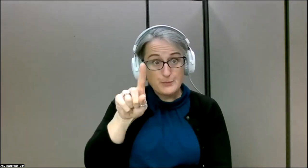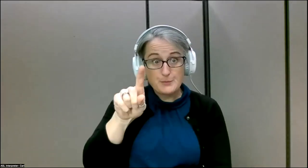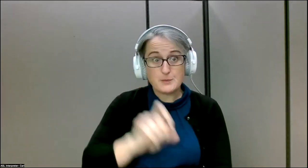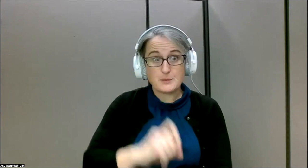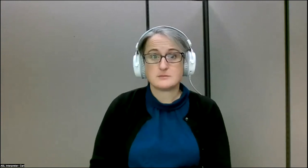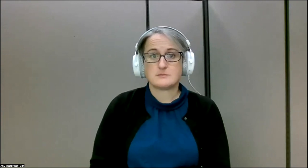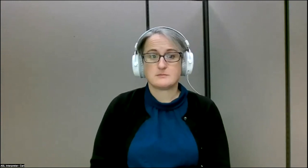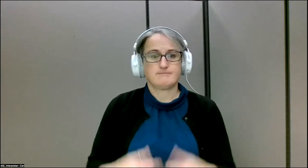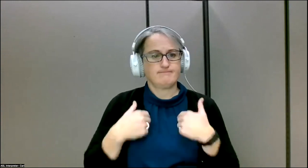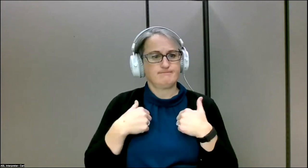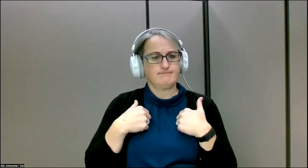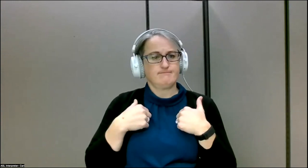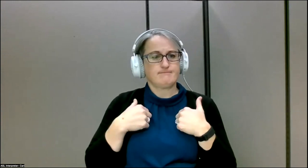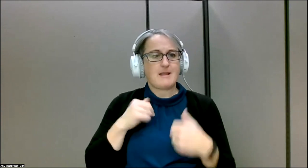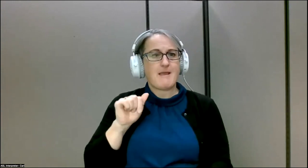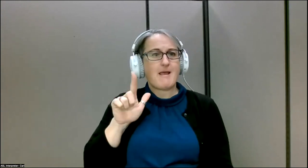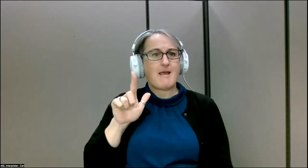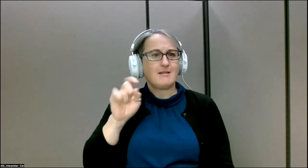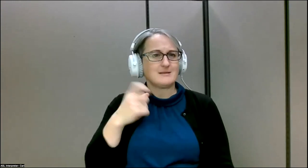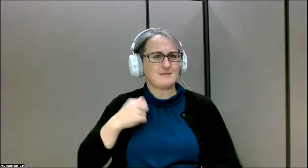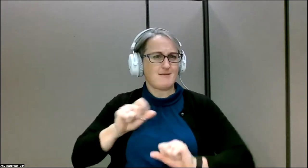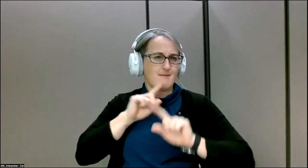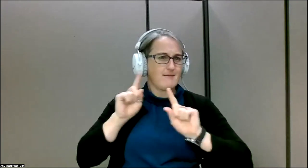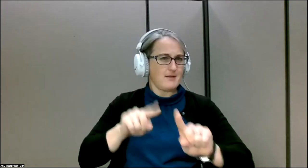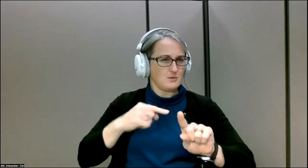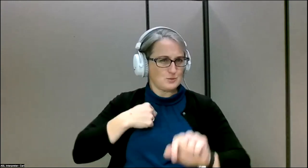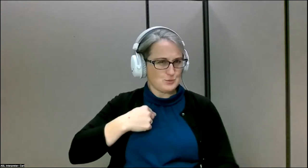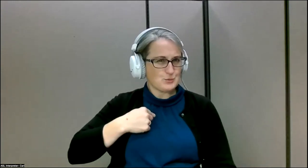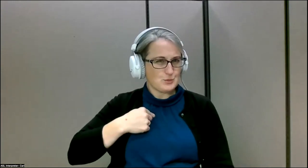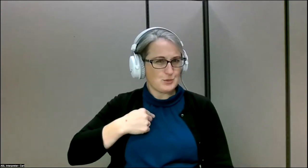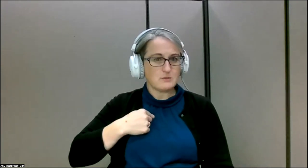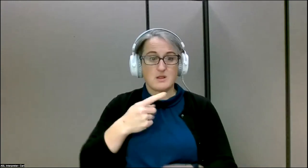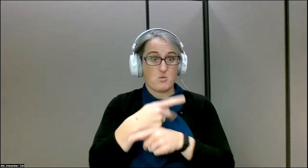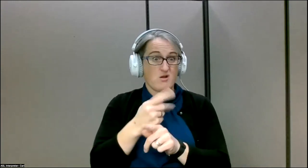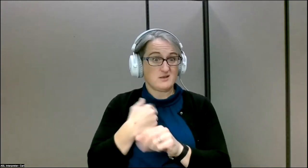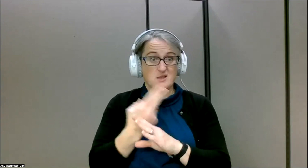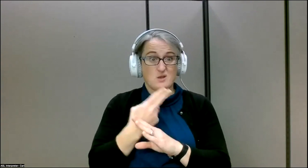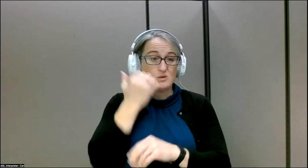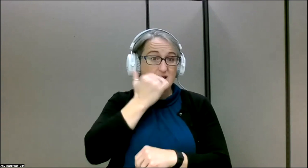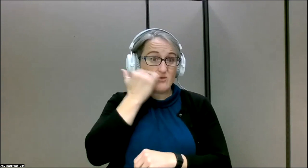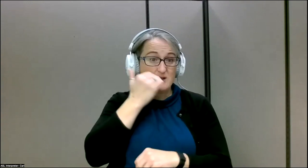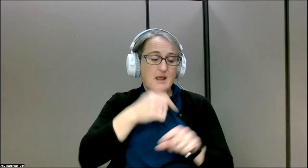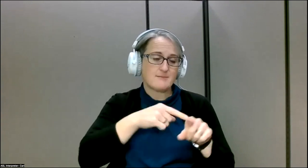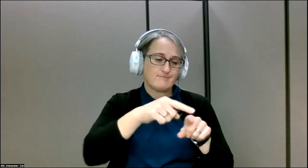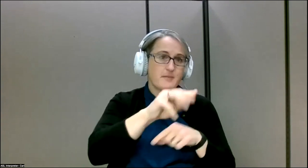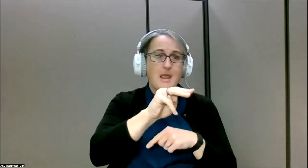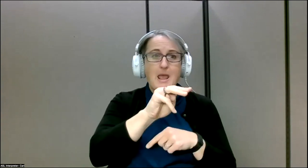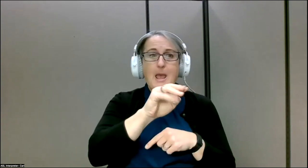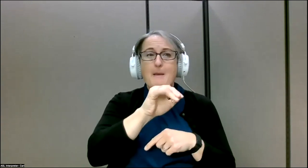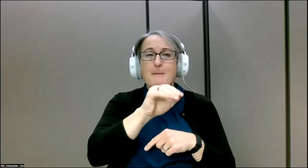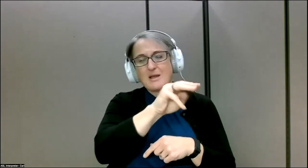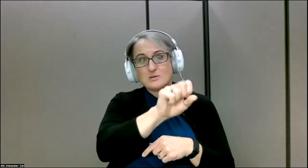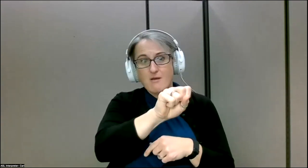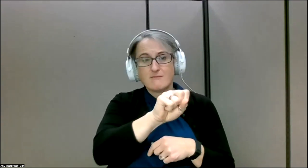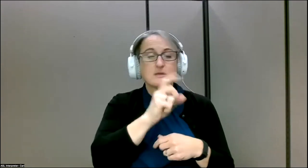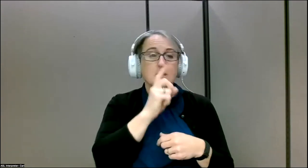I can answer that kind of indirectly as well, but I just think the products I use every day are they're Microsoft. So Windows,